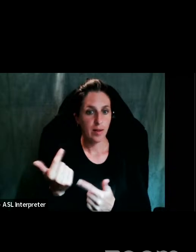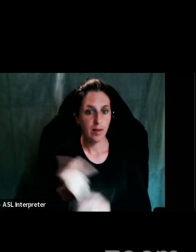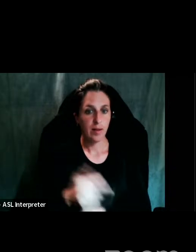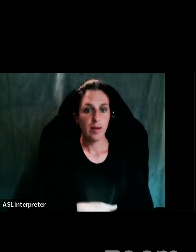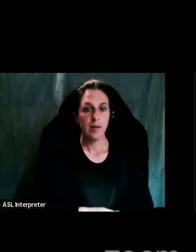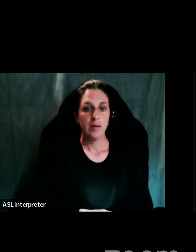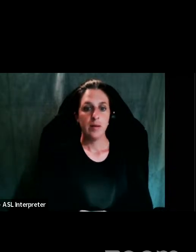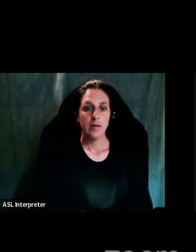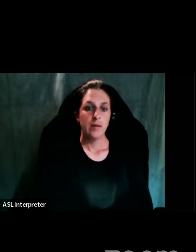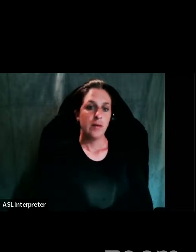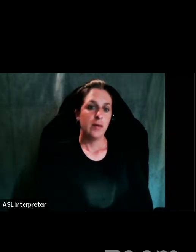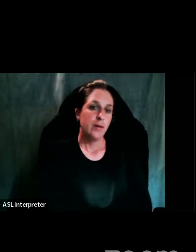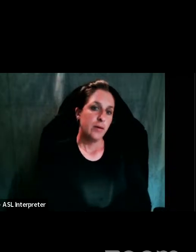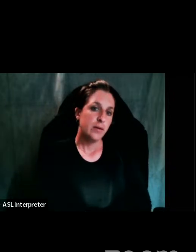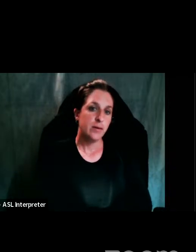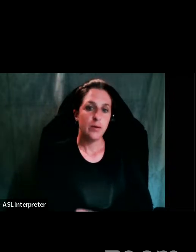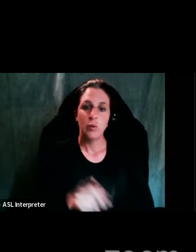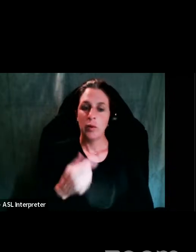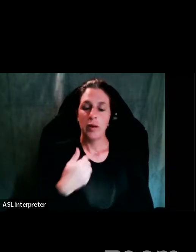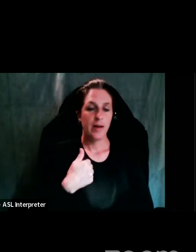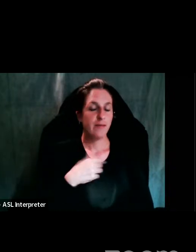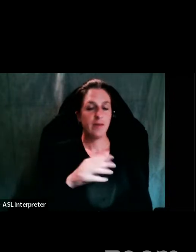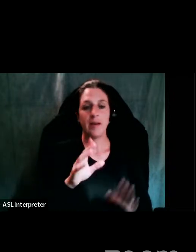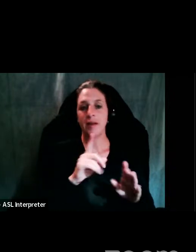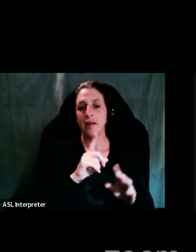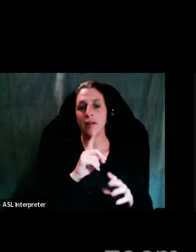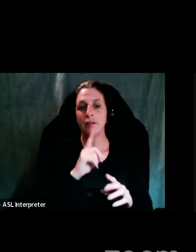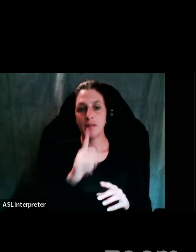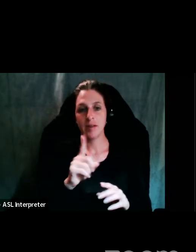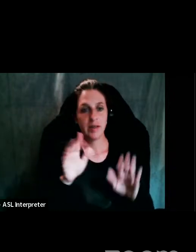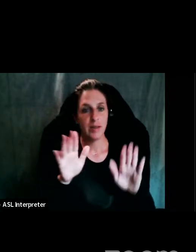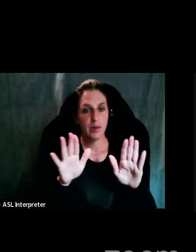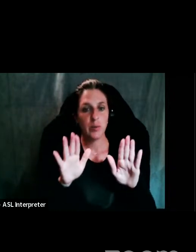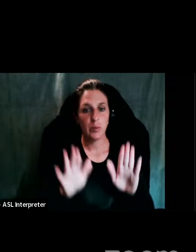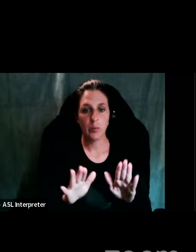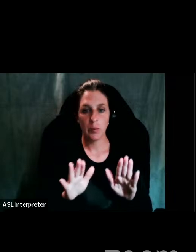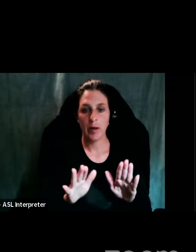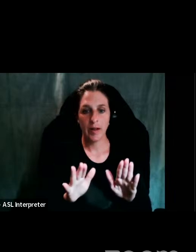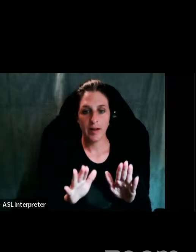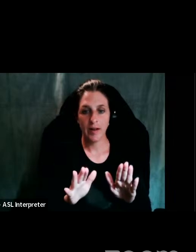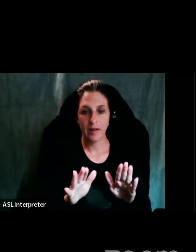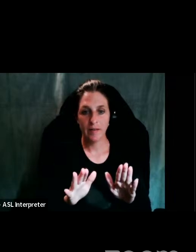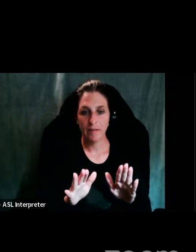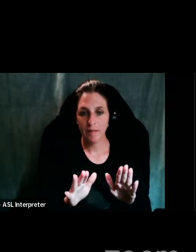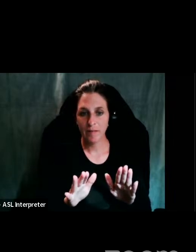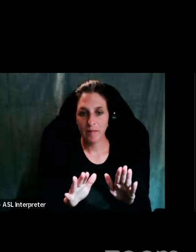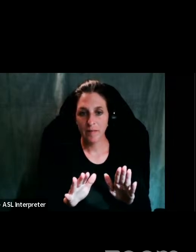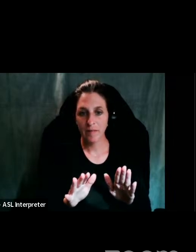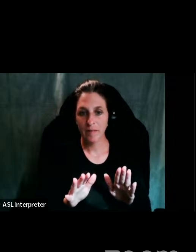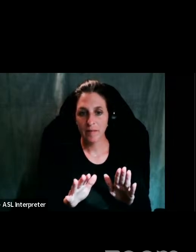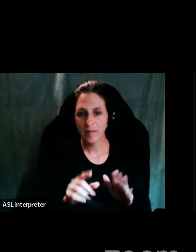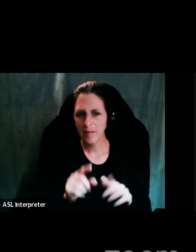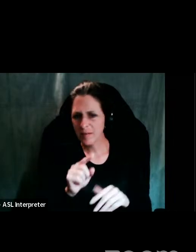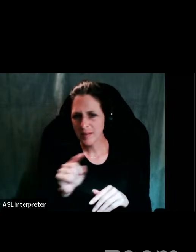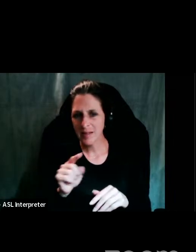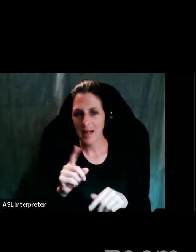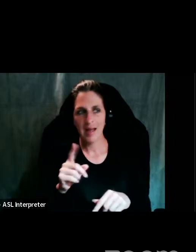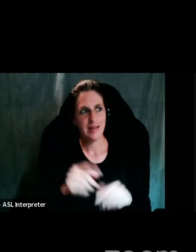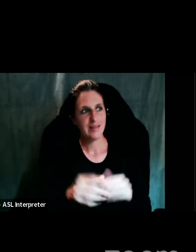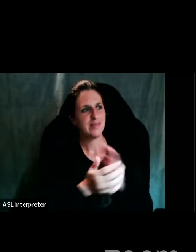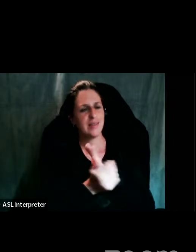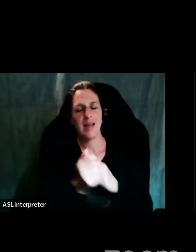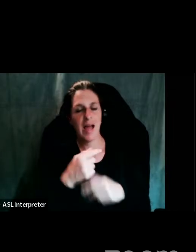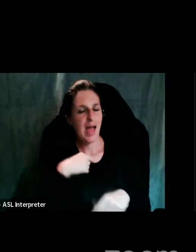You have that very wonderful Garrett Wolfskill here. I was like, what am I going to do? I can't follow